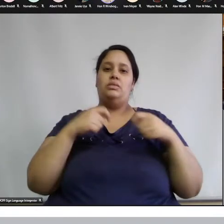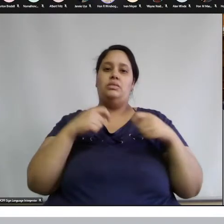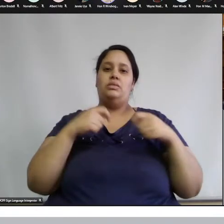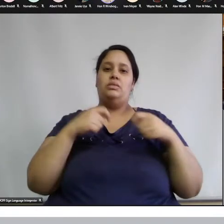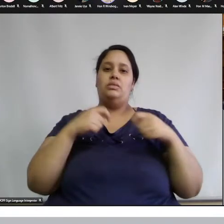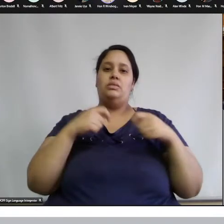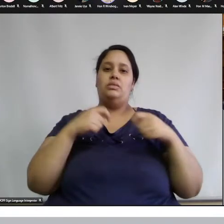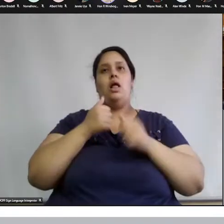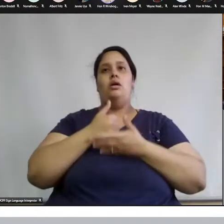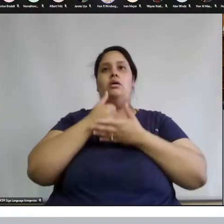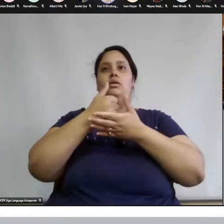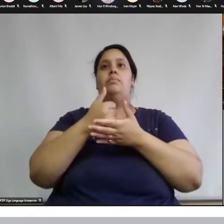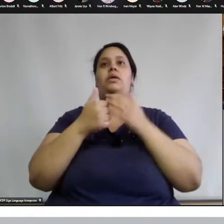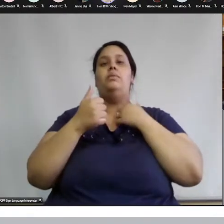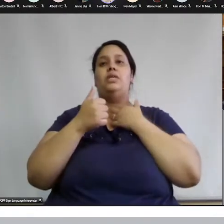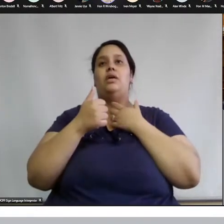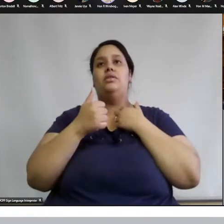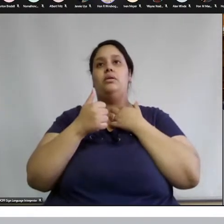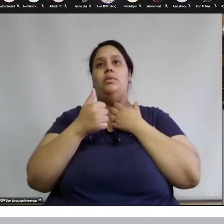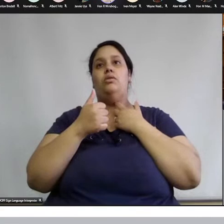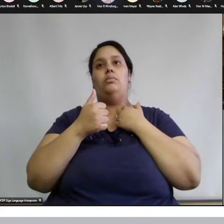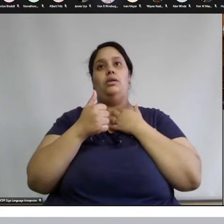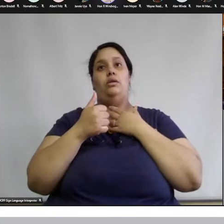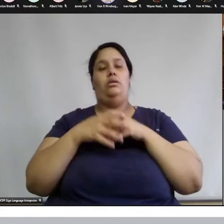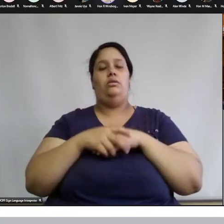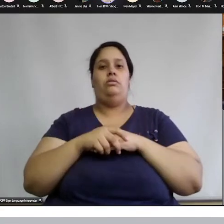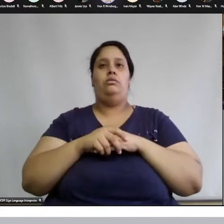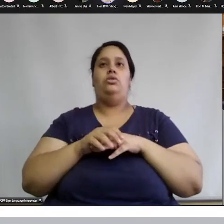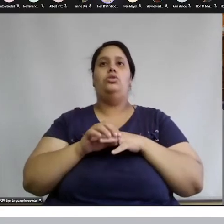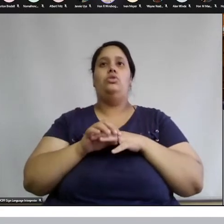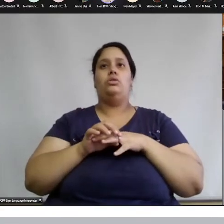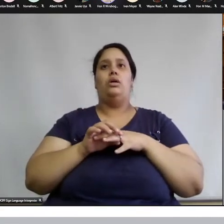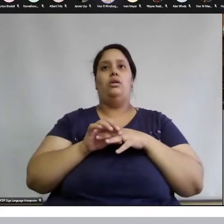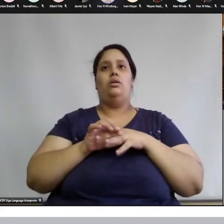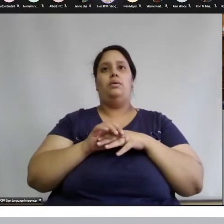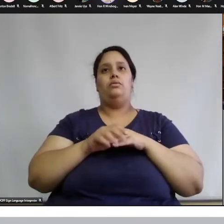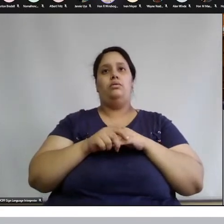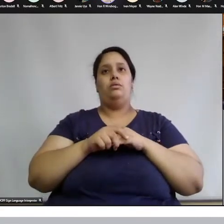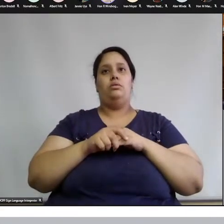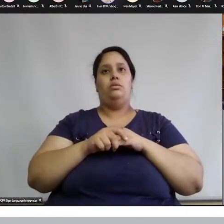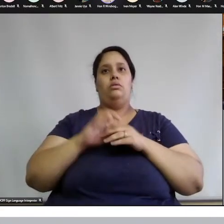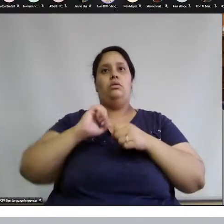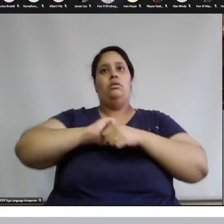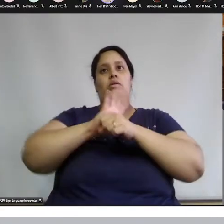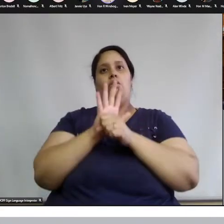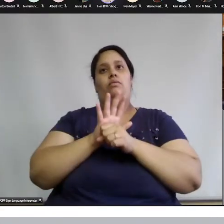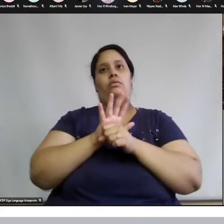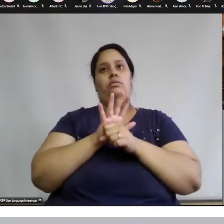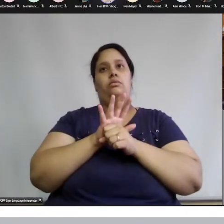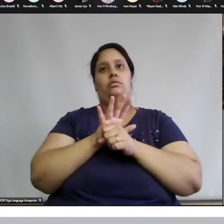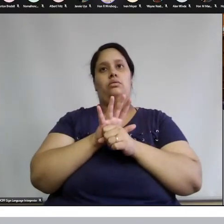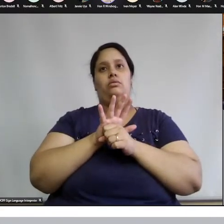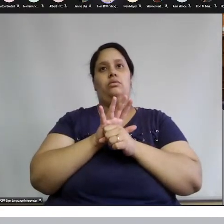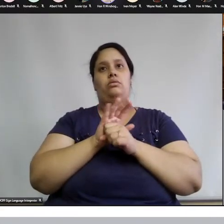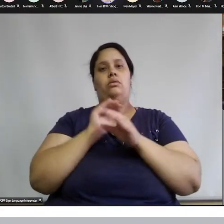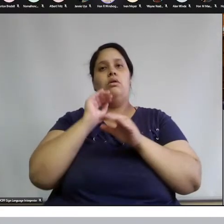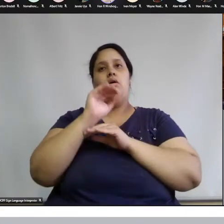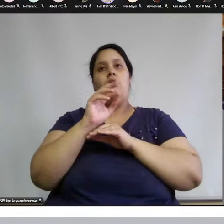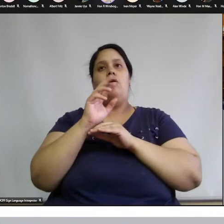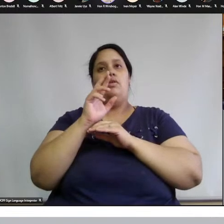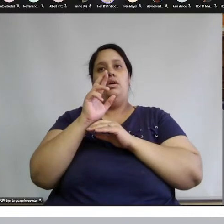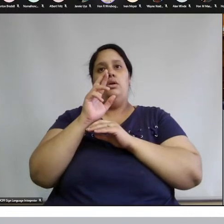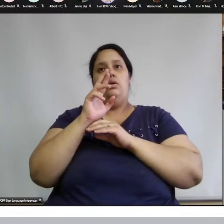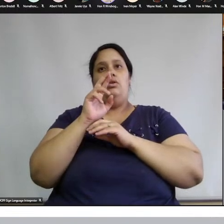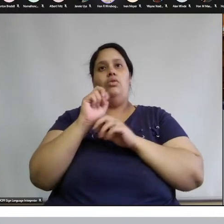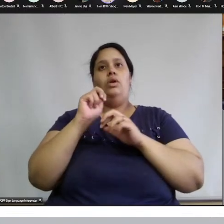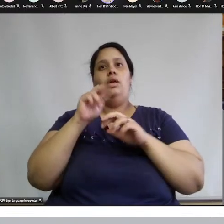agency services expenditure due to more agency staff being utilized during the COVID pandemic. The